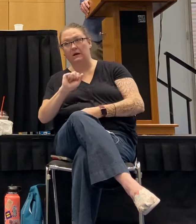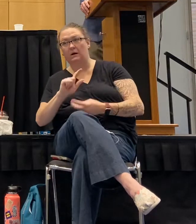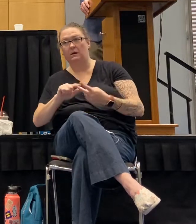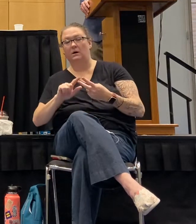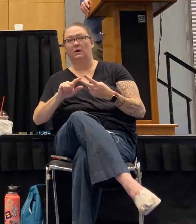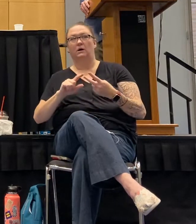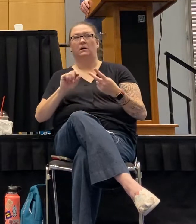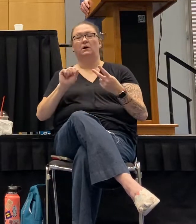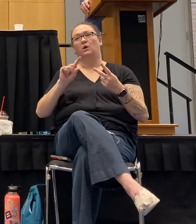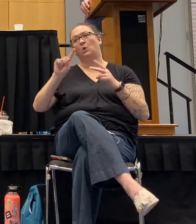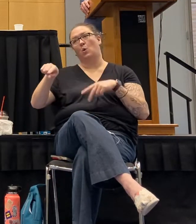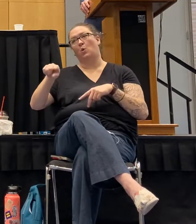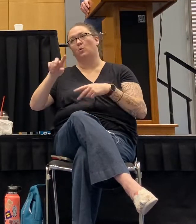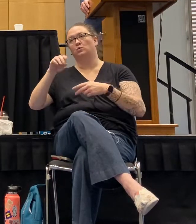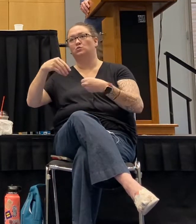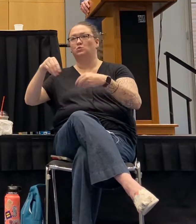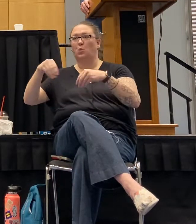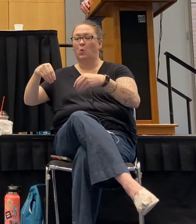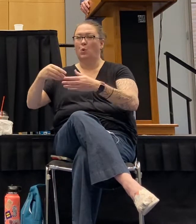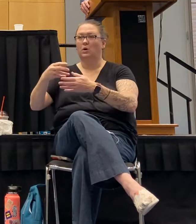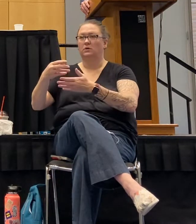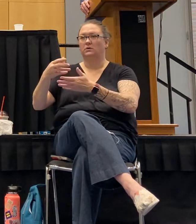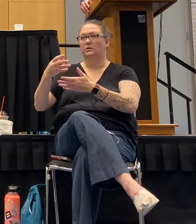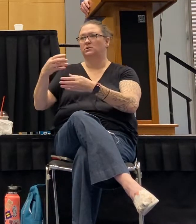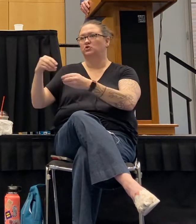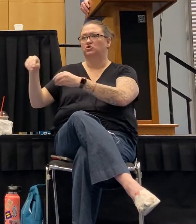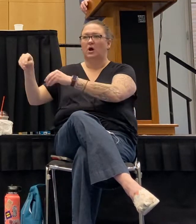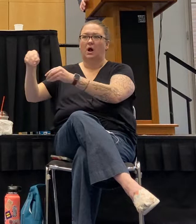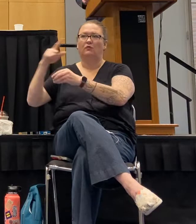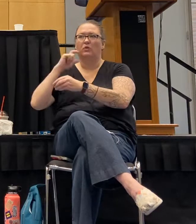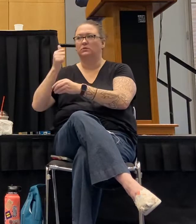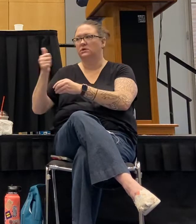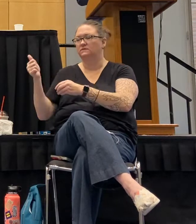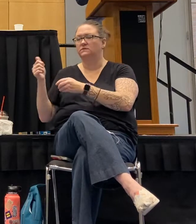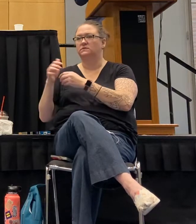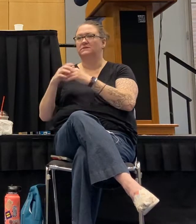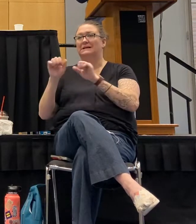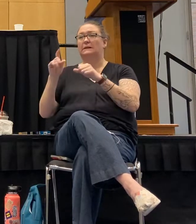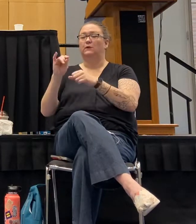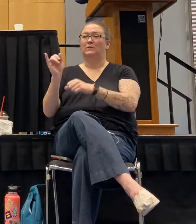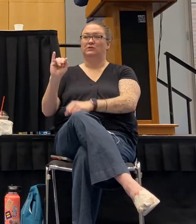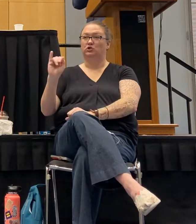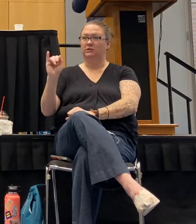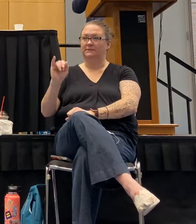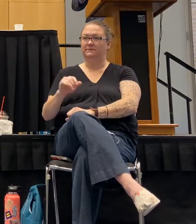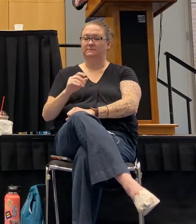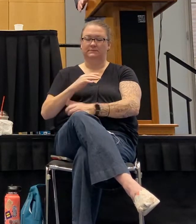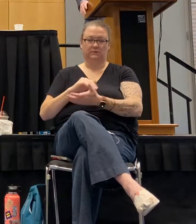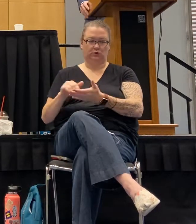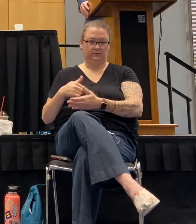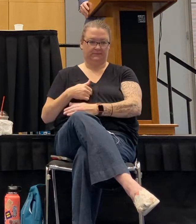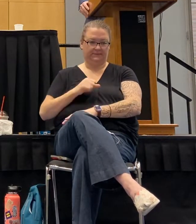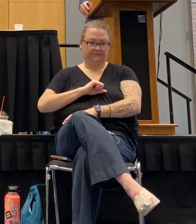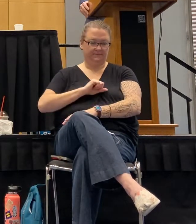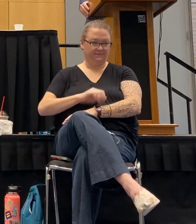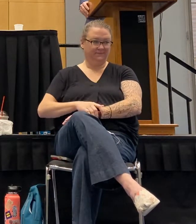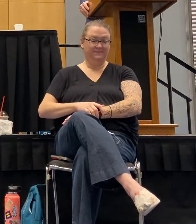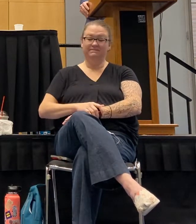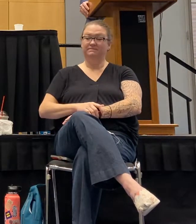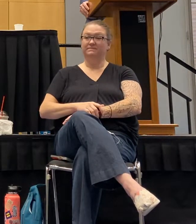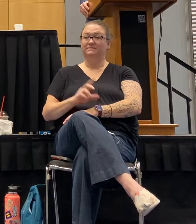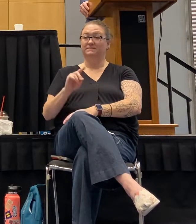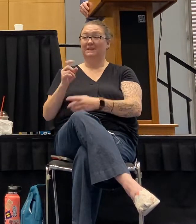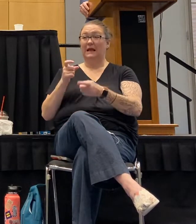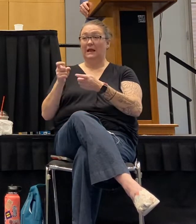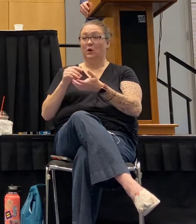Can they go into the supermarket and take care of shopping? Can they do insurance, pardon me, handle the insurance and